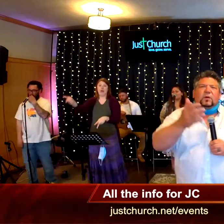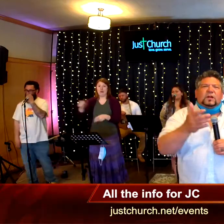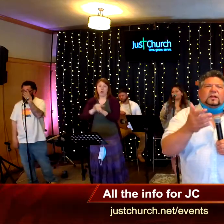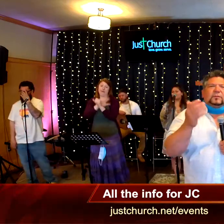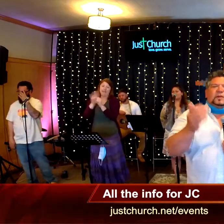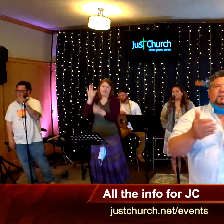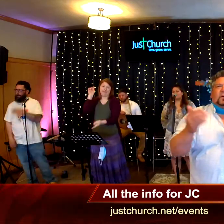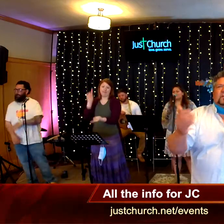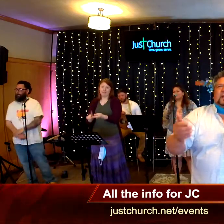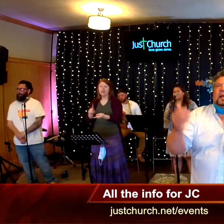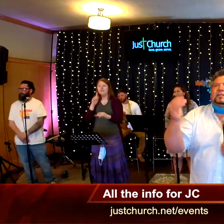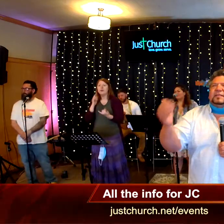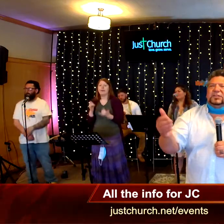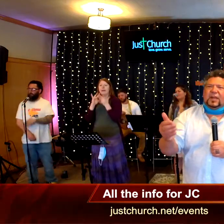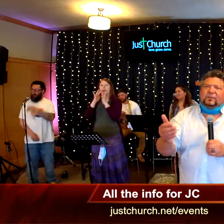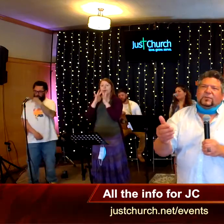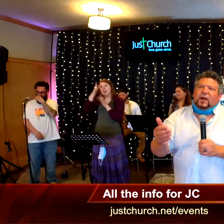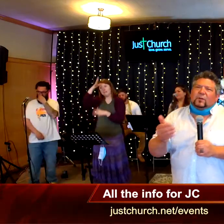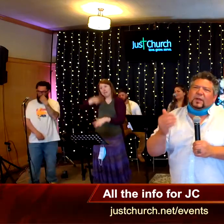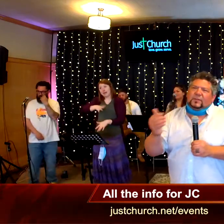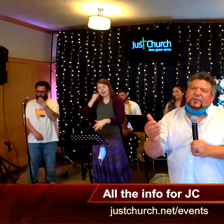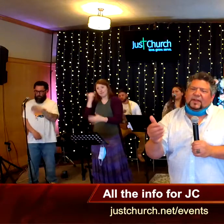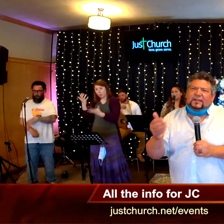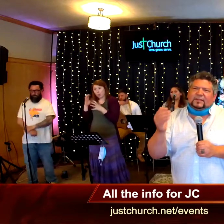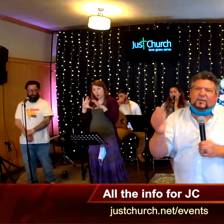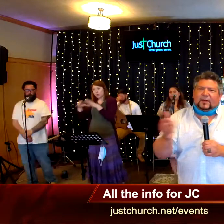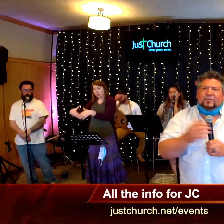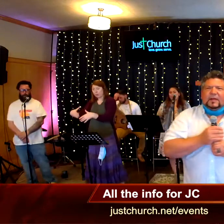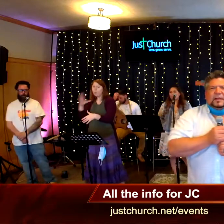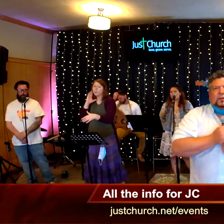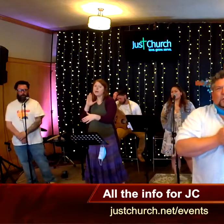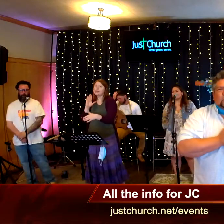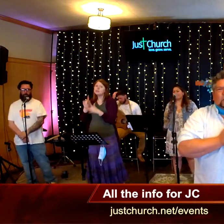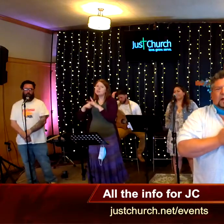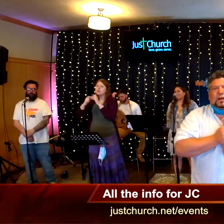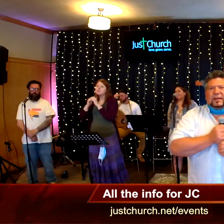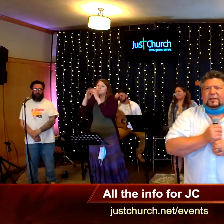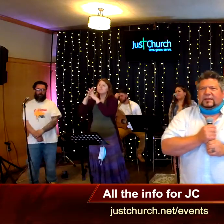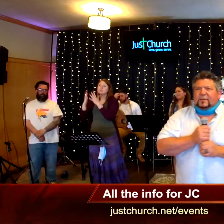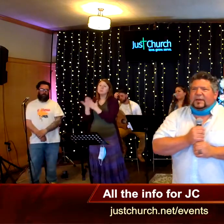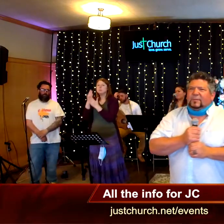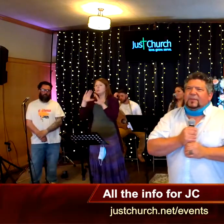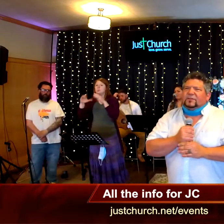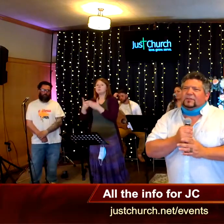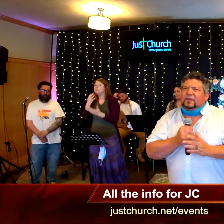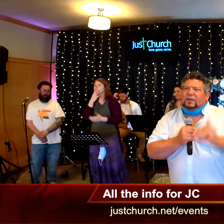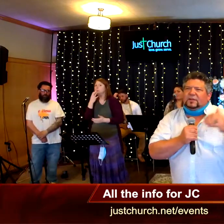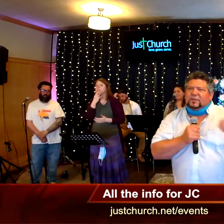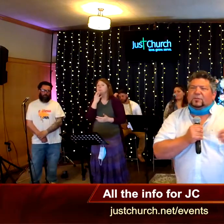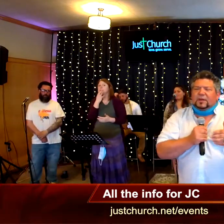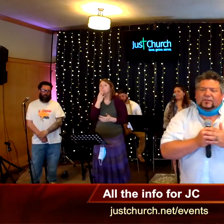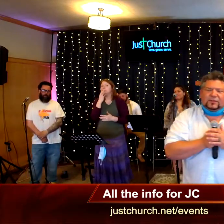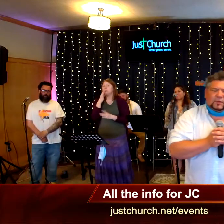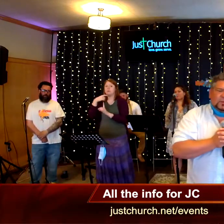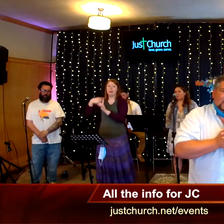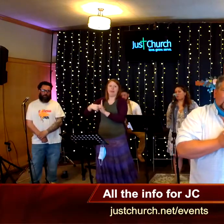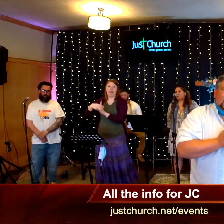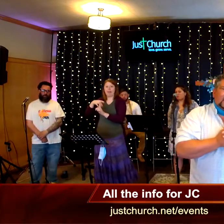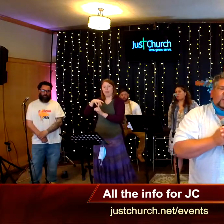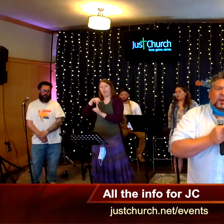if you want to be involved in that, see James or I. We're going to be starting something up cool coming up this month.